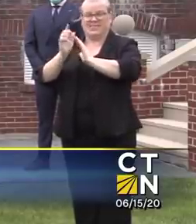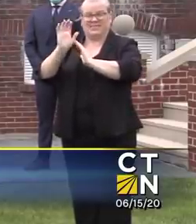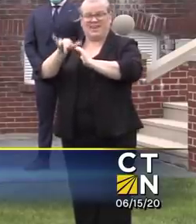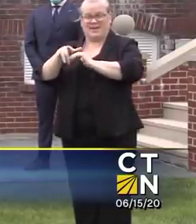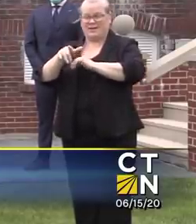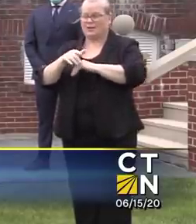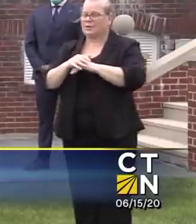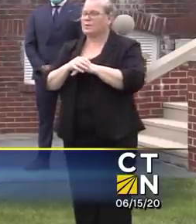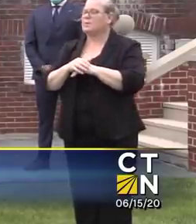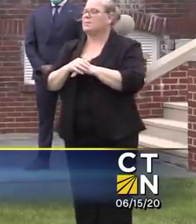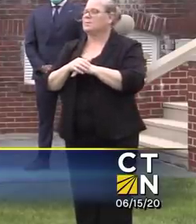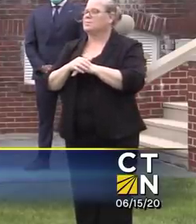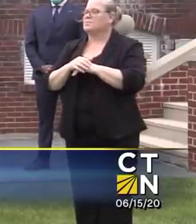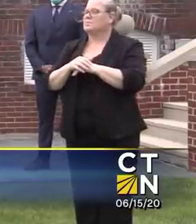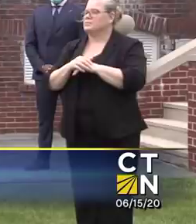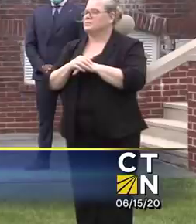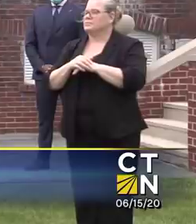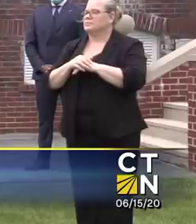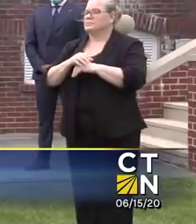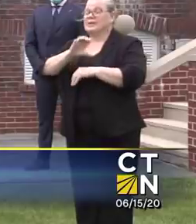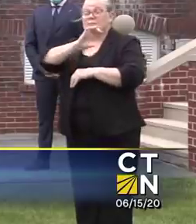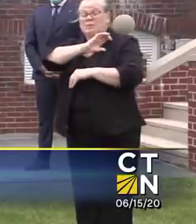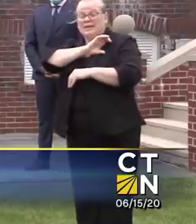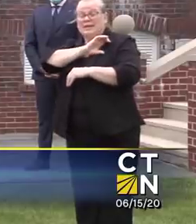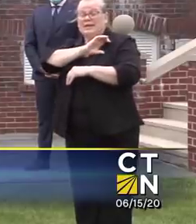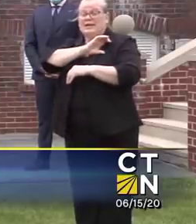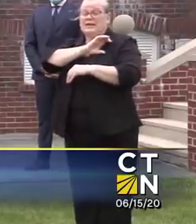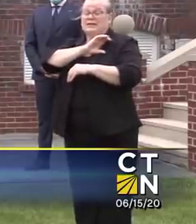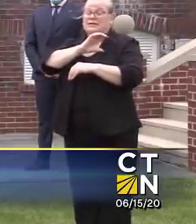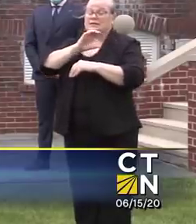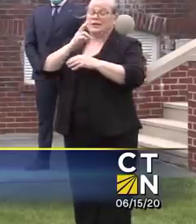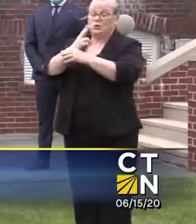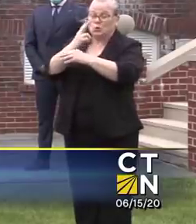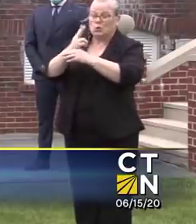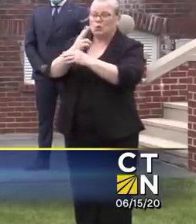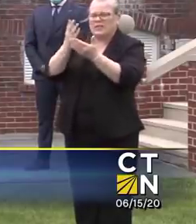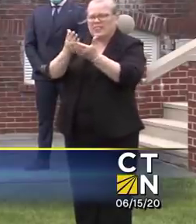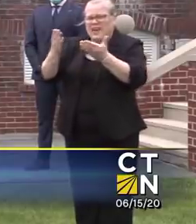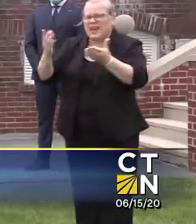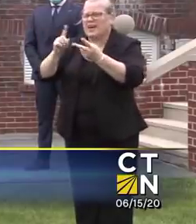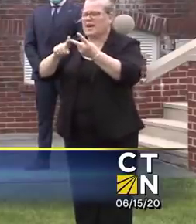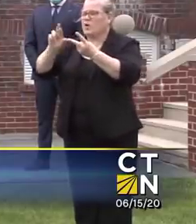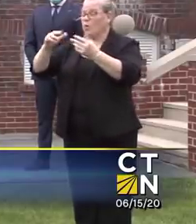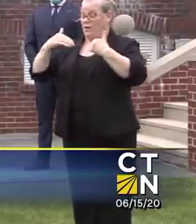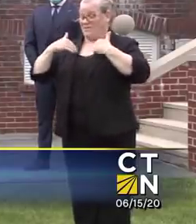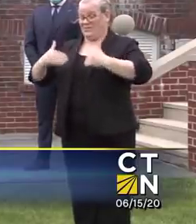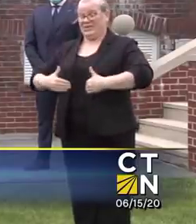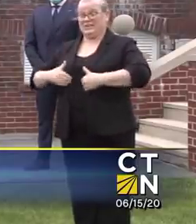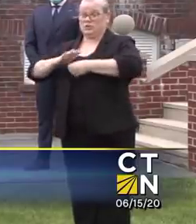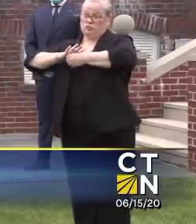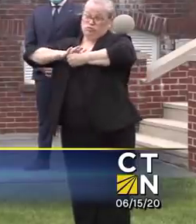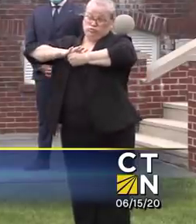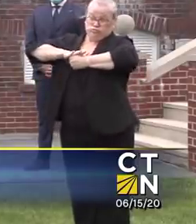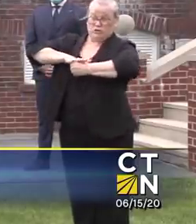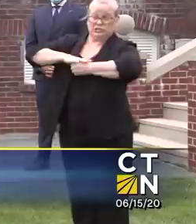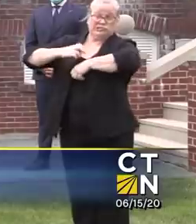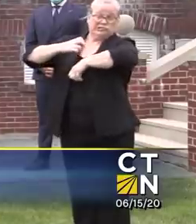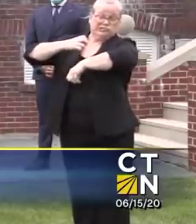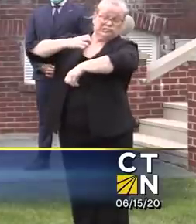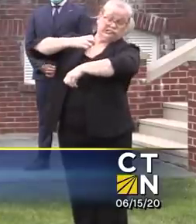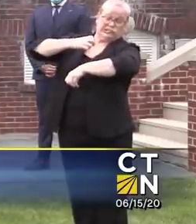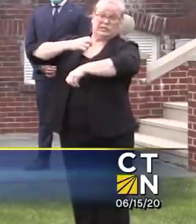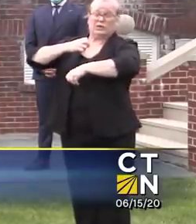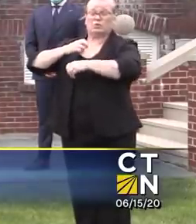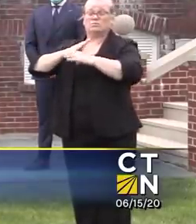police-related tactic that involves placing an instrument or applying physical pressure where access to breathing is